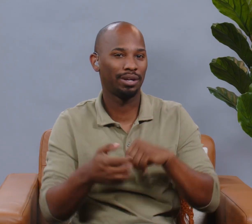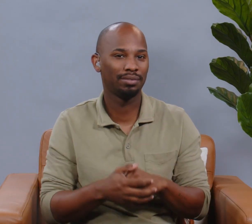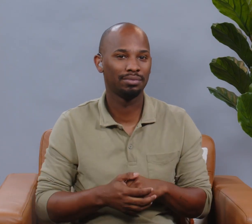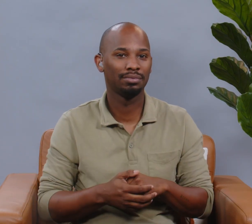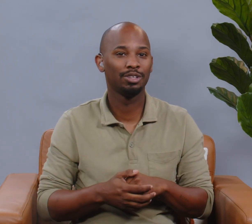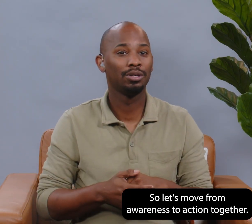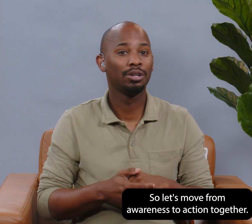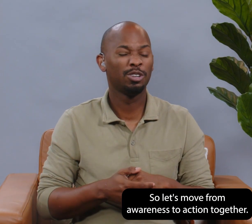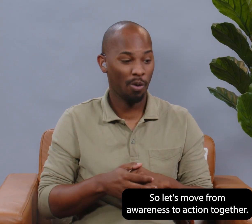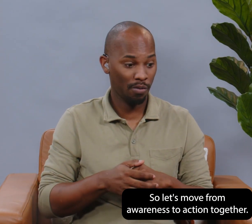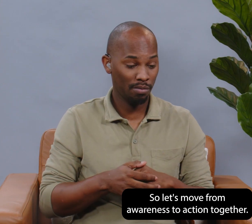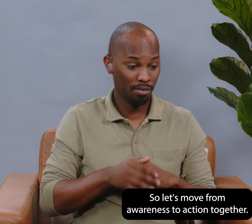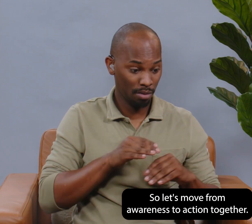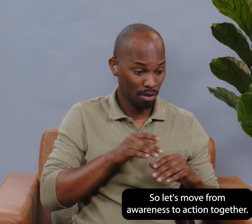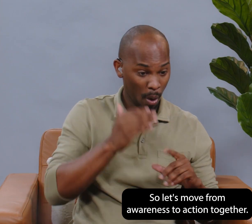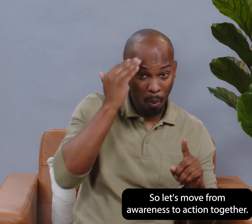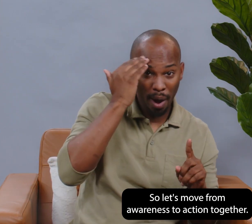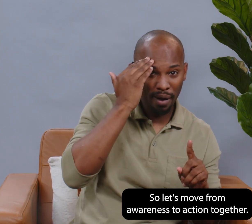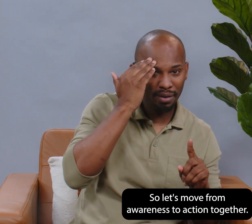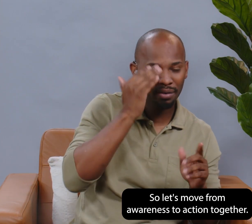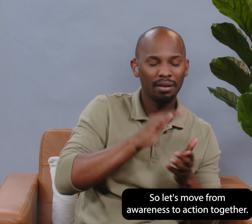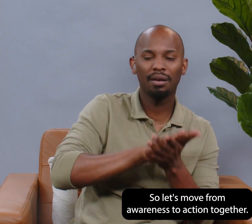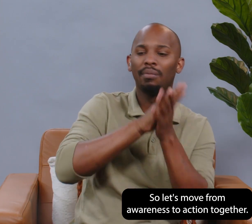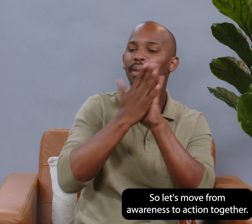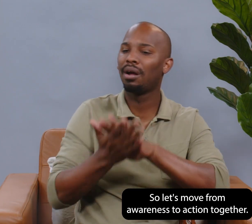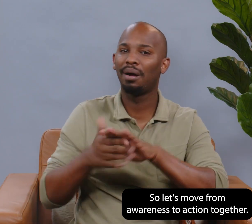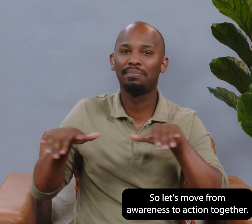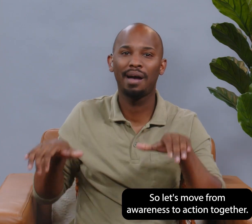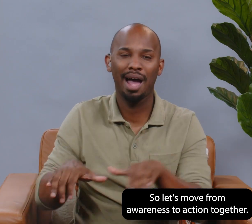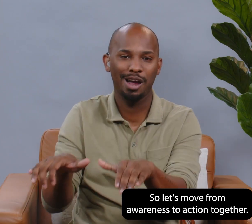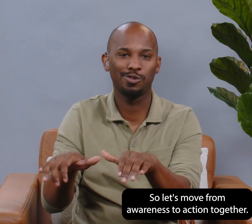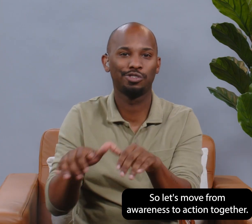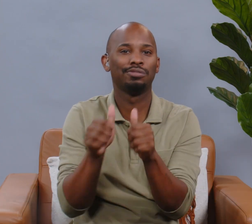So let's move from awareness to action together.